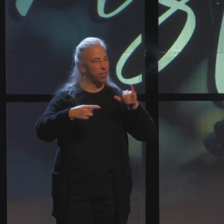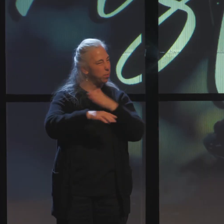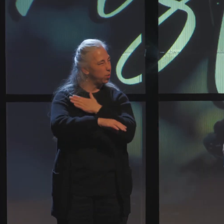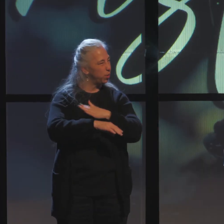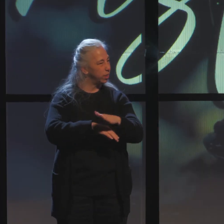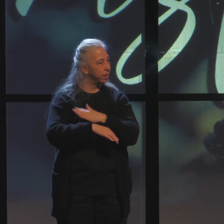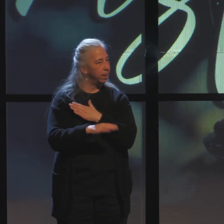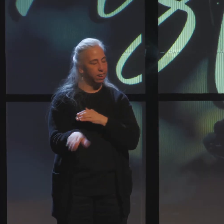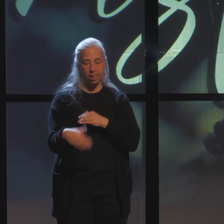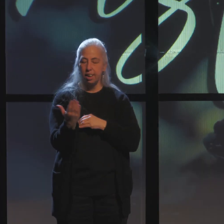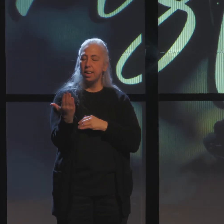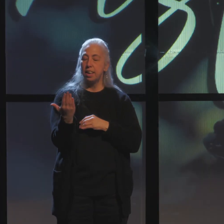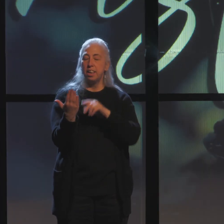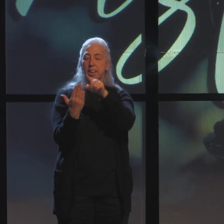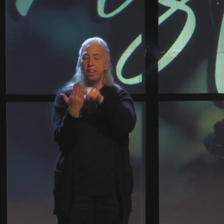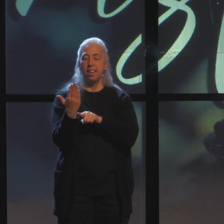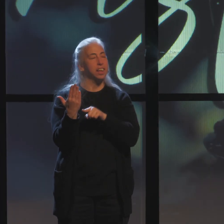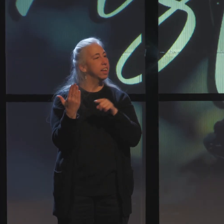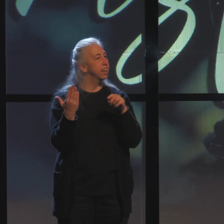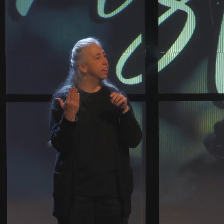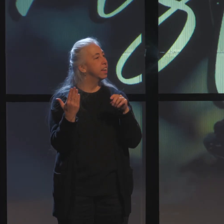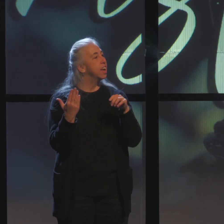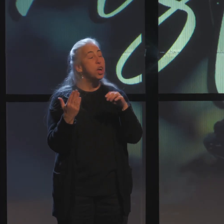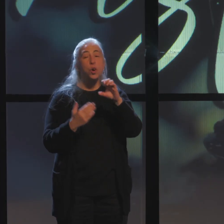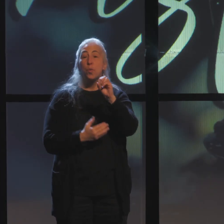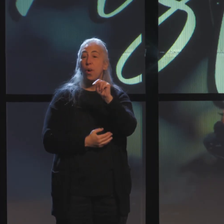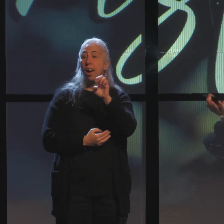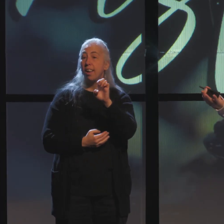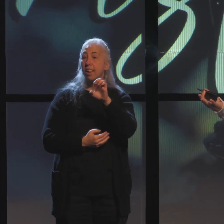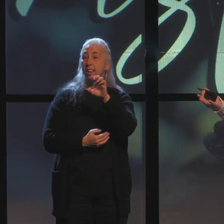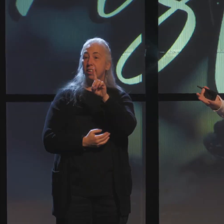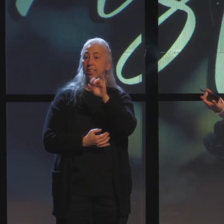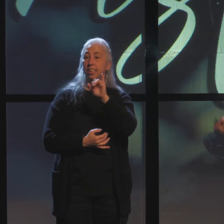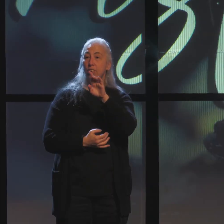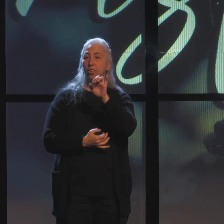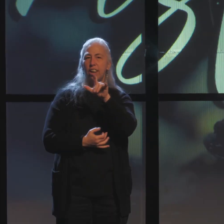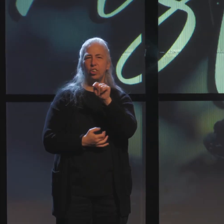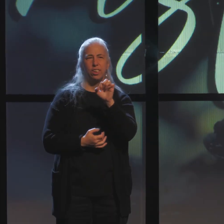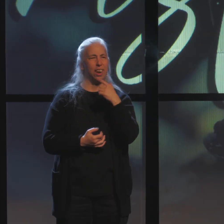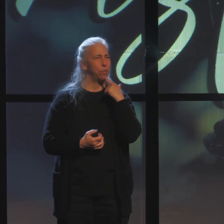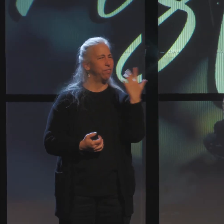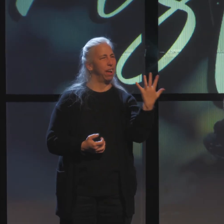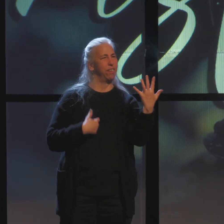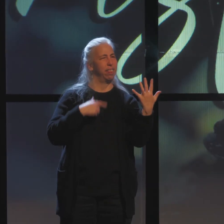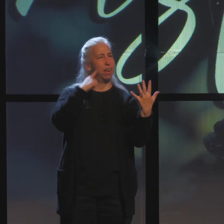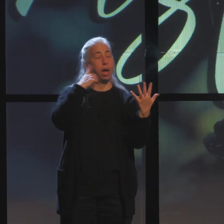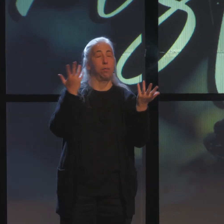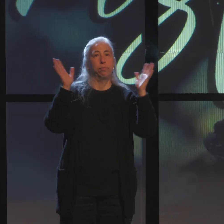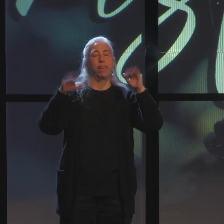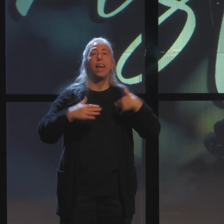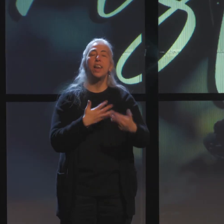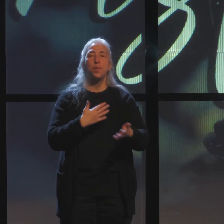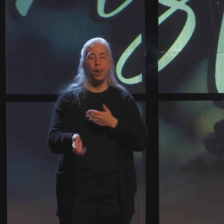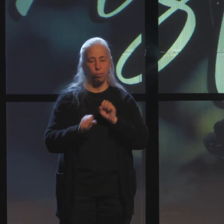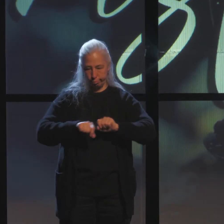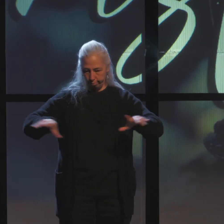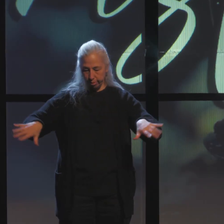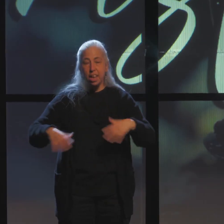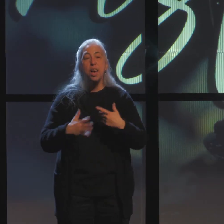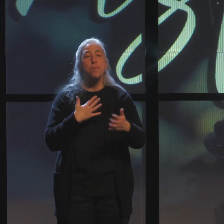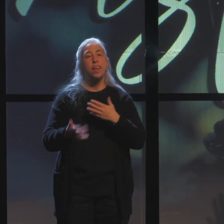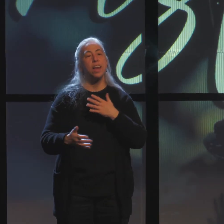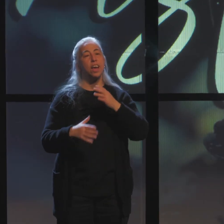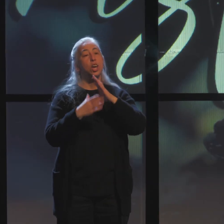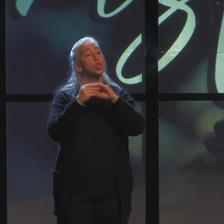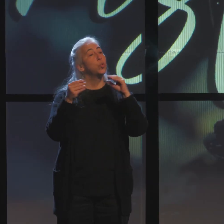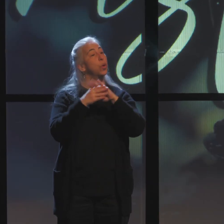it up on your Spotify list, right? One Direction, now 5 Directions, I think. I'm not sure. But they sang that song, The Story of My